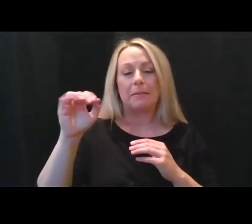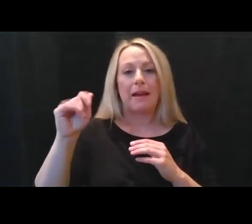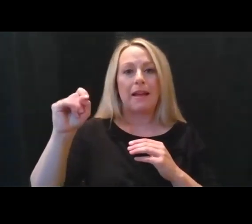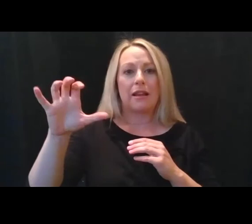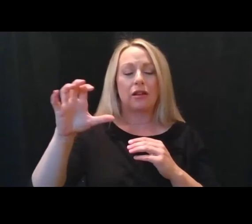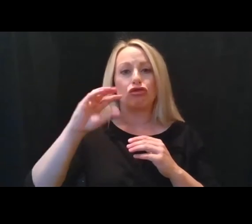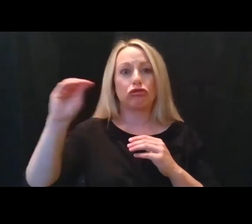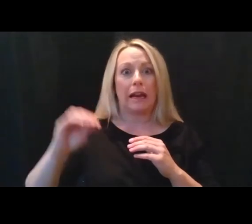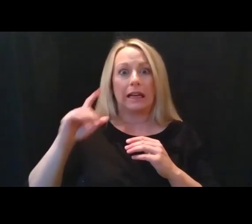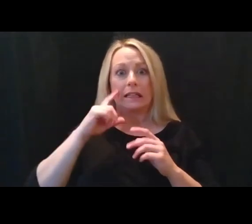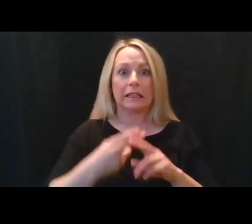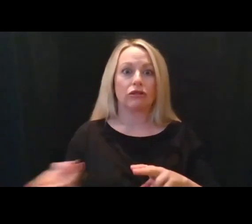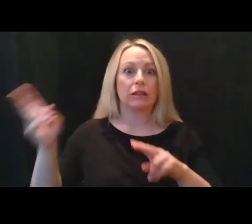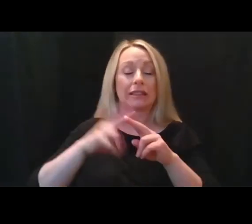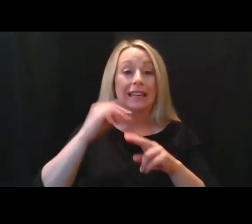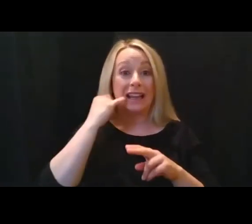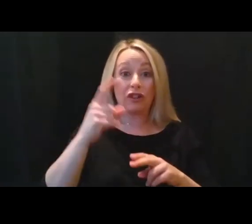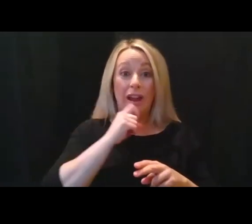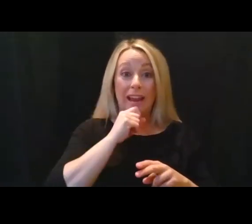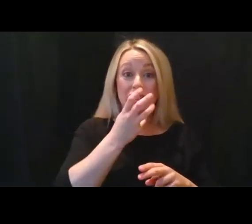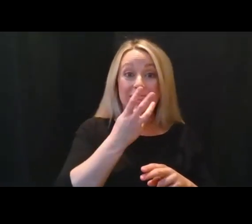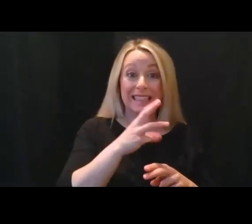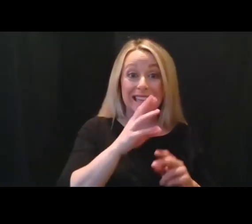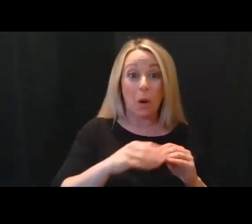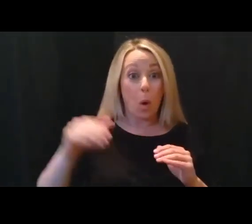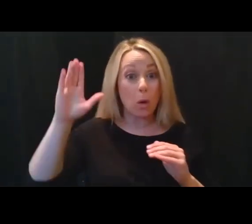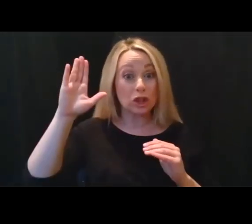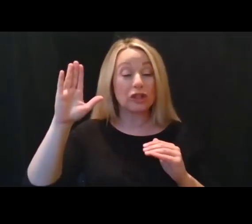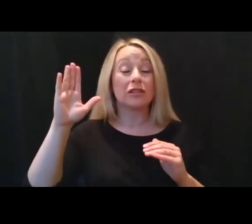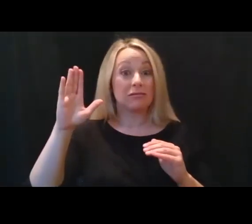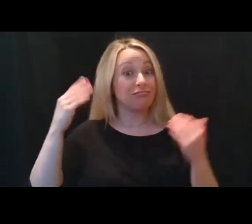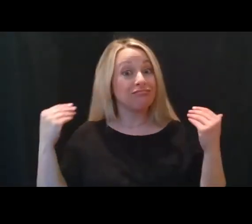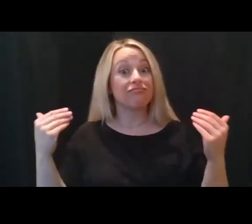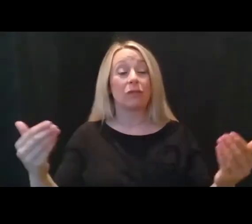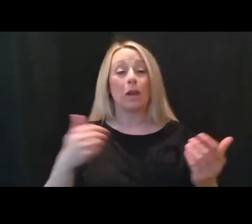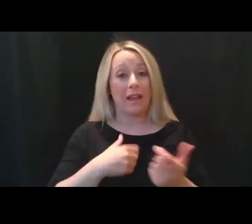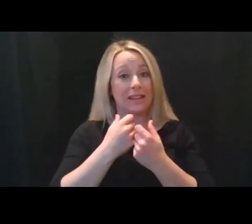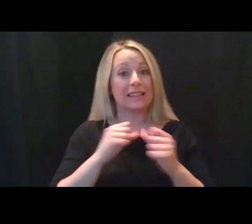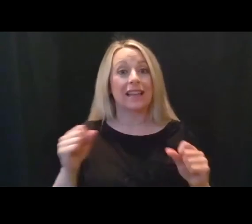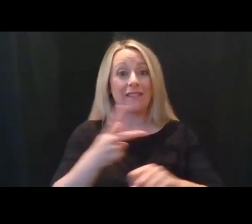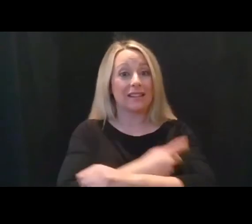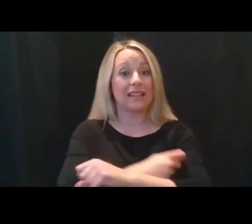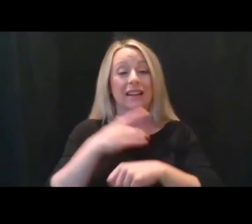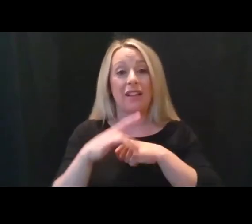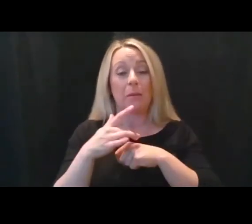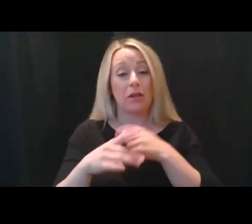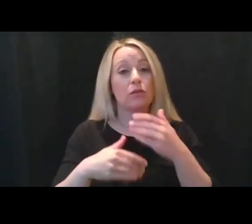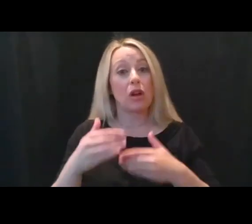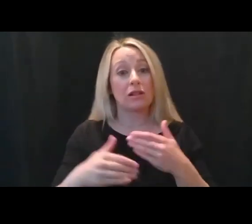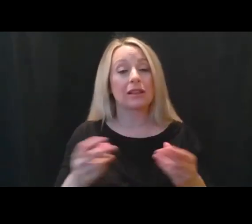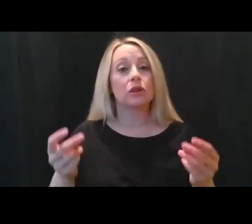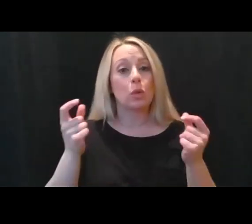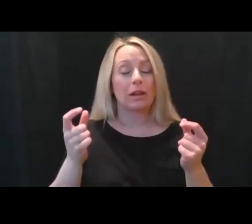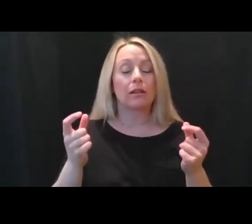16 and older, it's your turn to be vaccinated. We have safe, effective vaccine available. The process is quick and it's